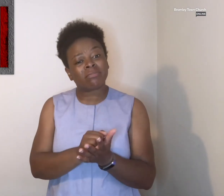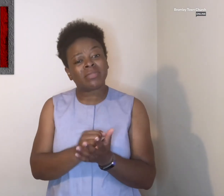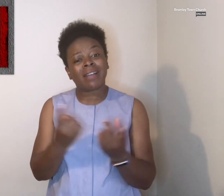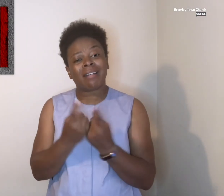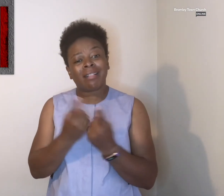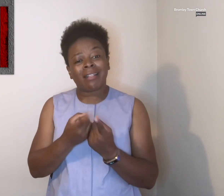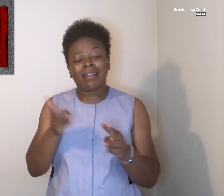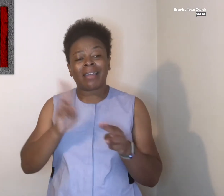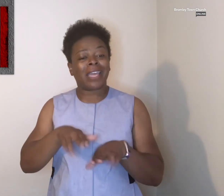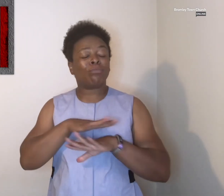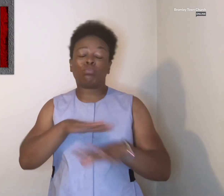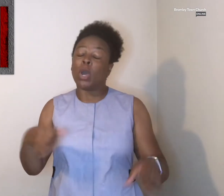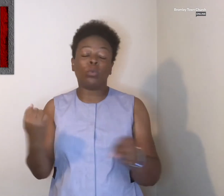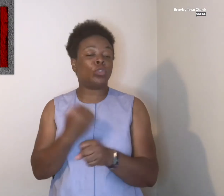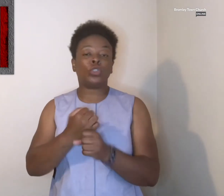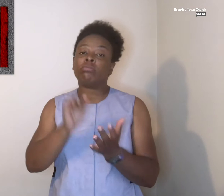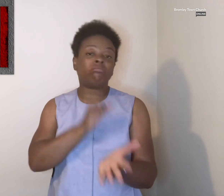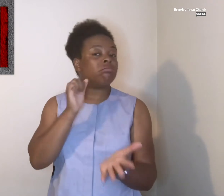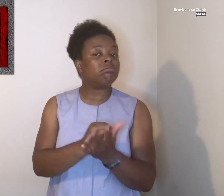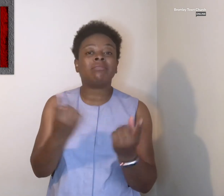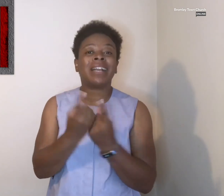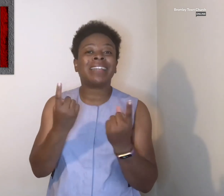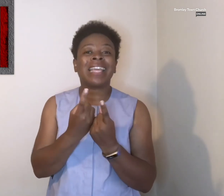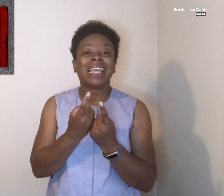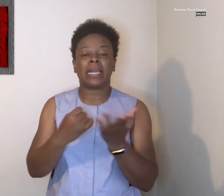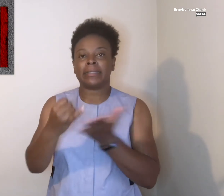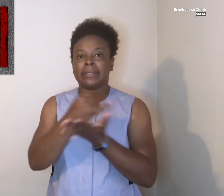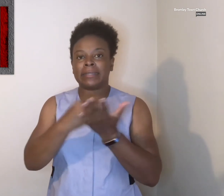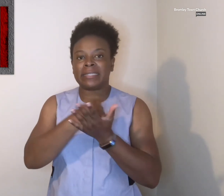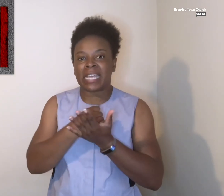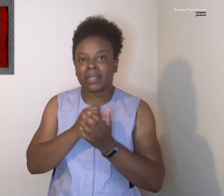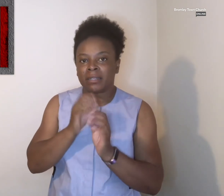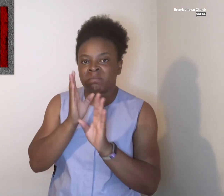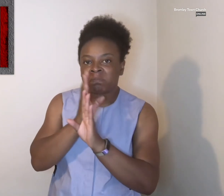if you do not do what is right, sin is crouching